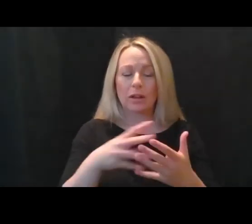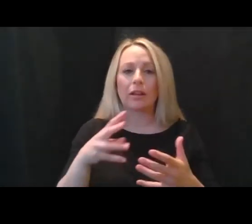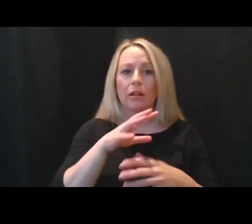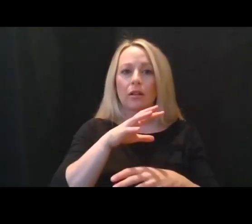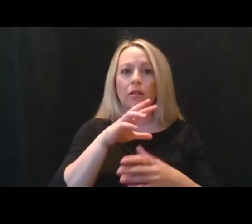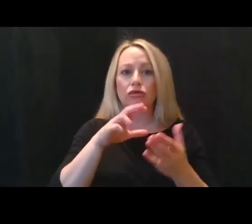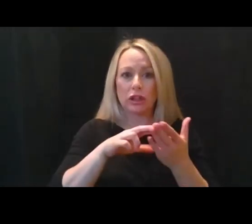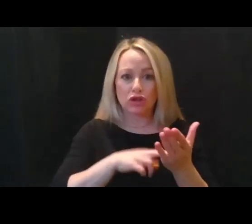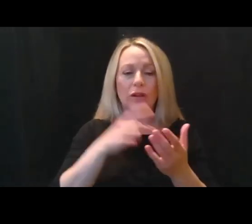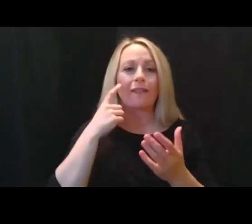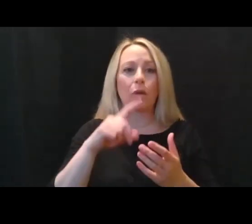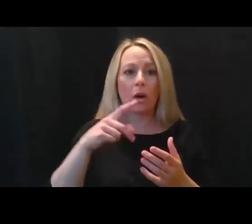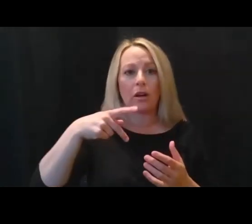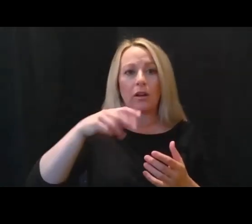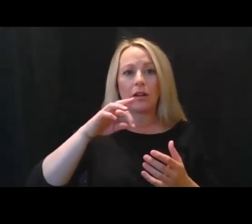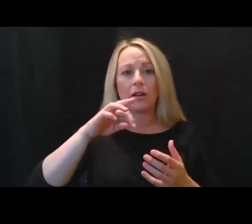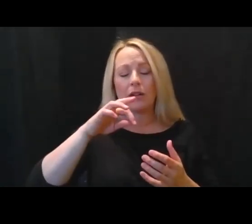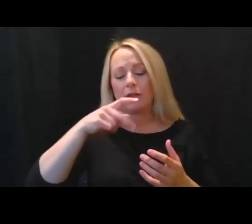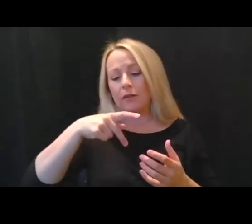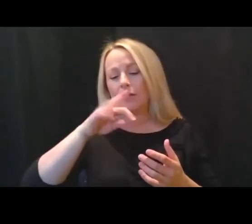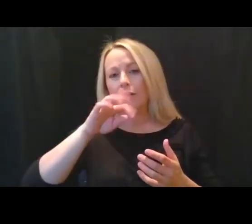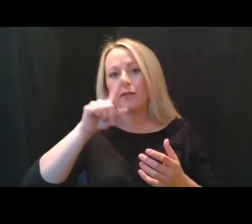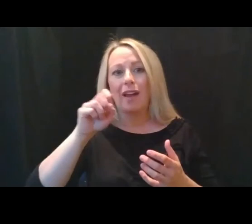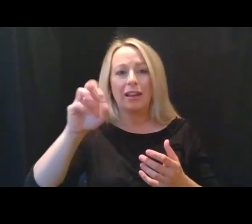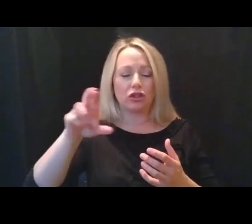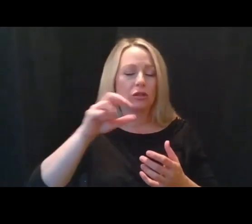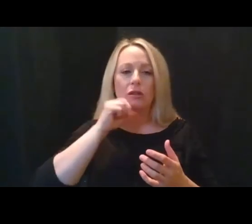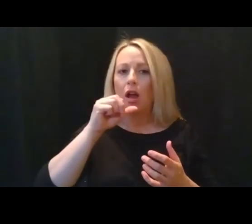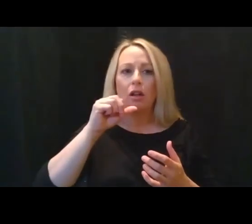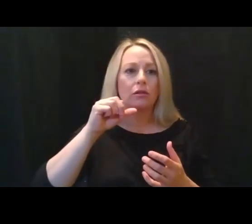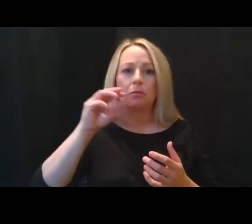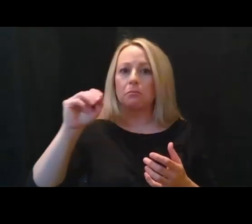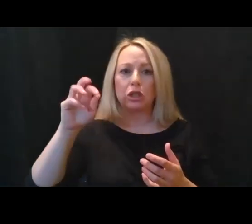and not Moderna or the Johnson & Johnson product at this time.